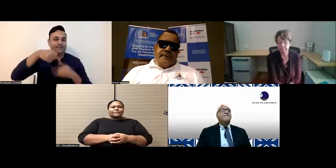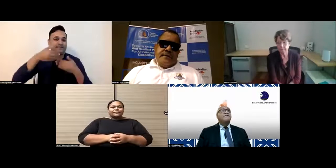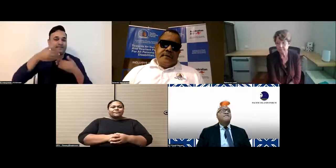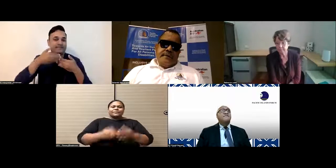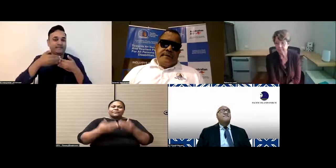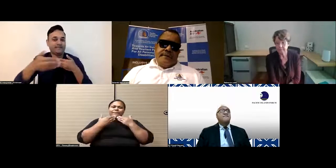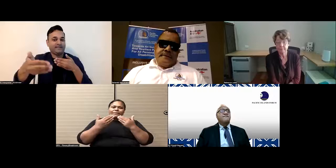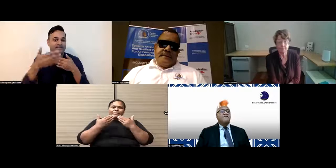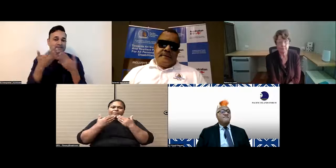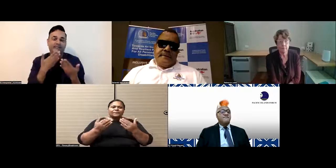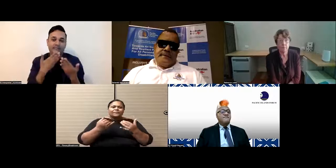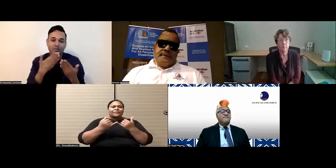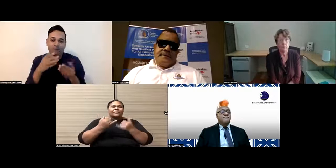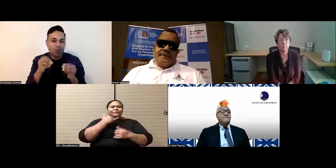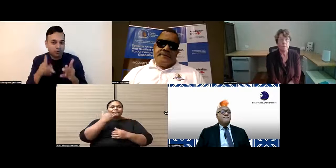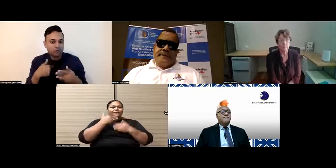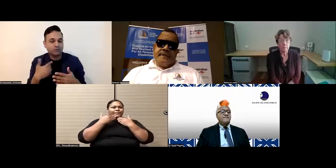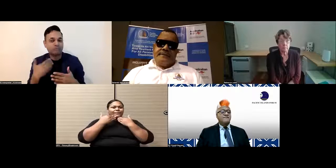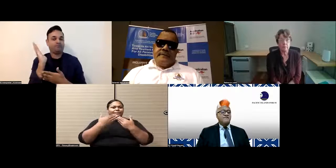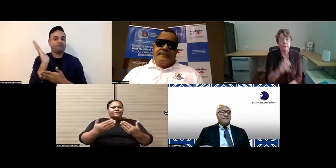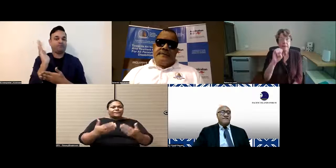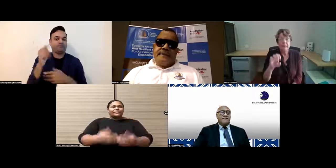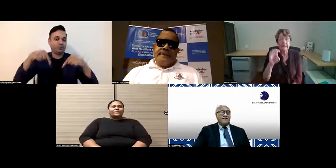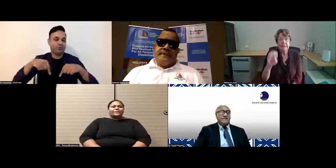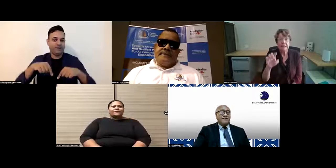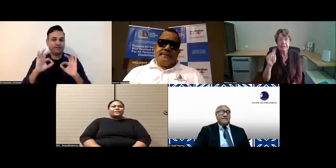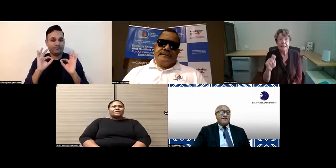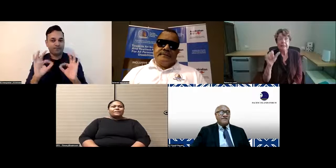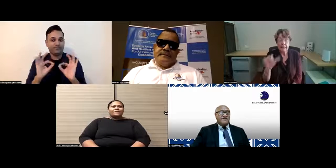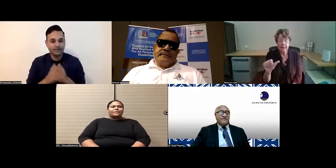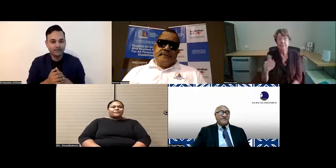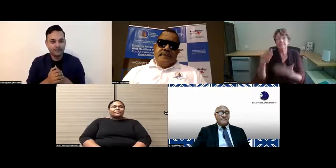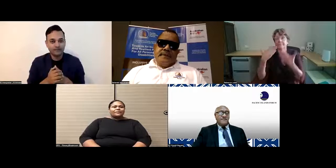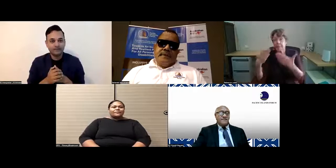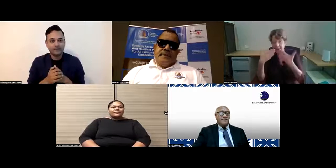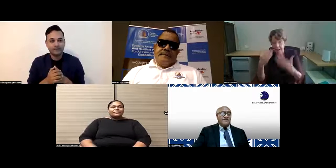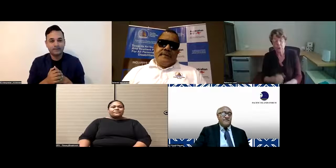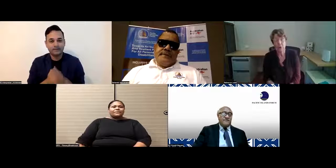And thank you, Honorable Deputy Secretary General, Pacific Islands Forum Secretariat.